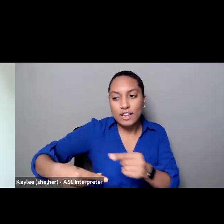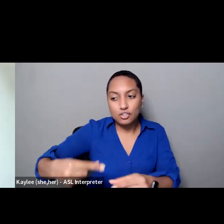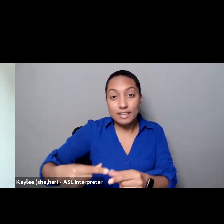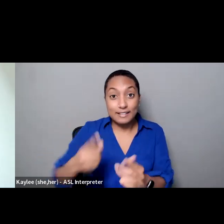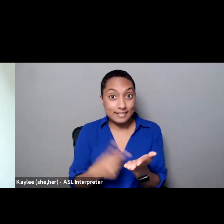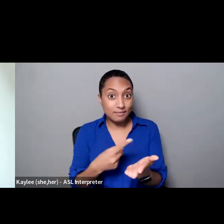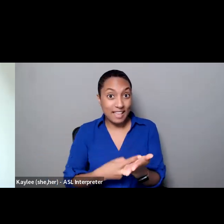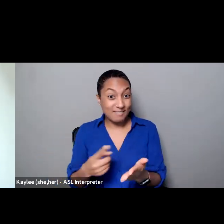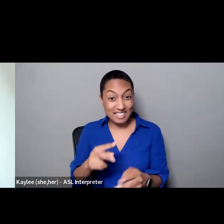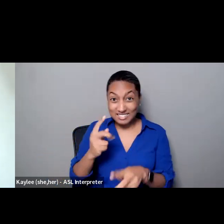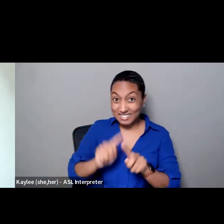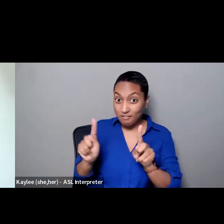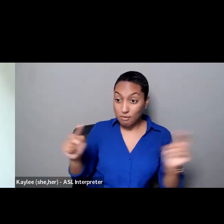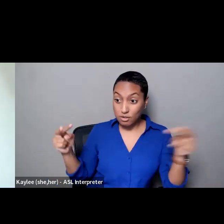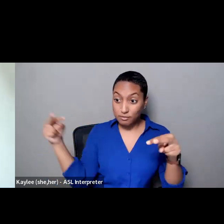that?